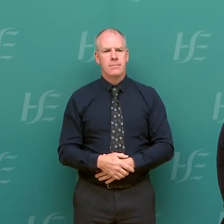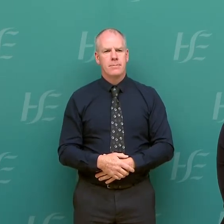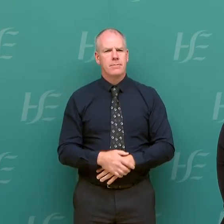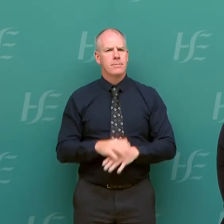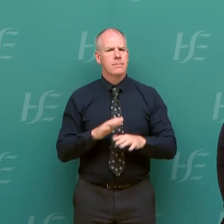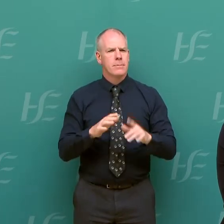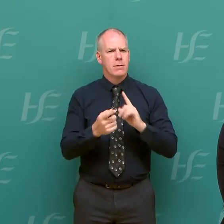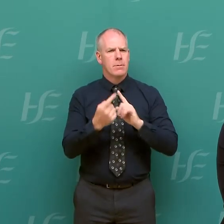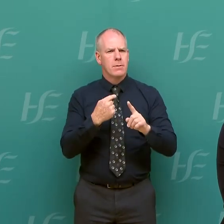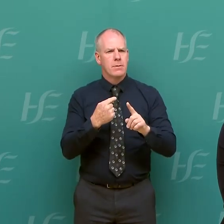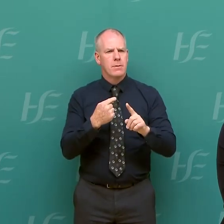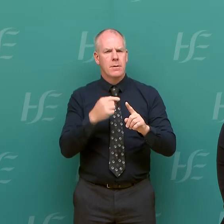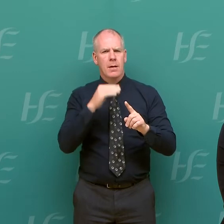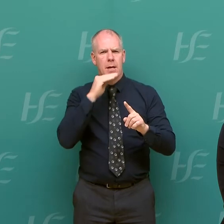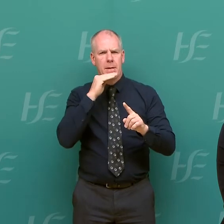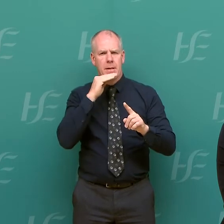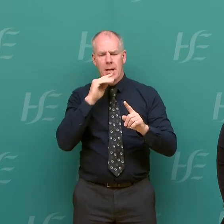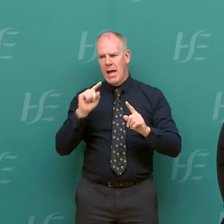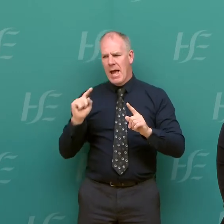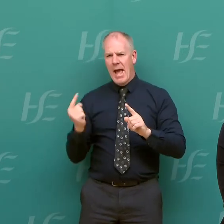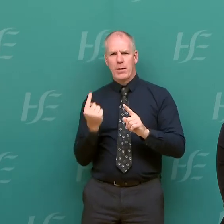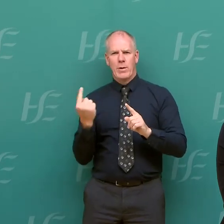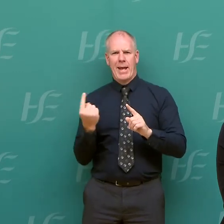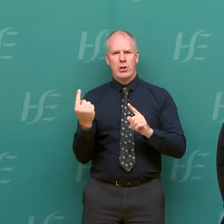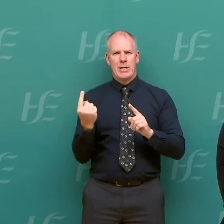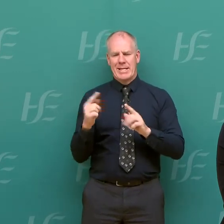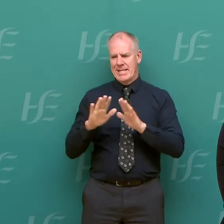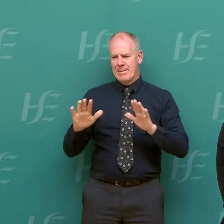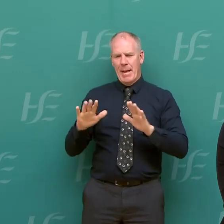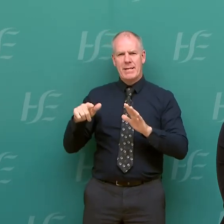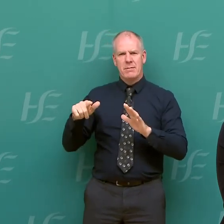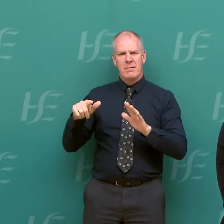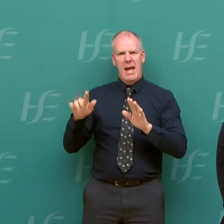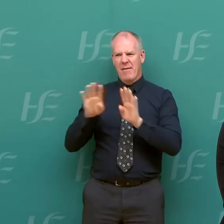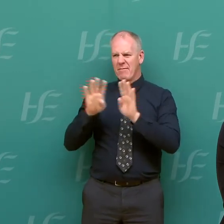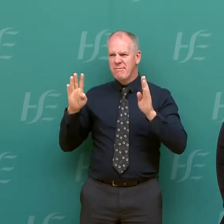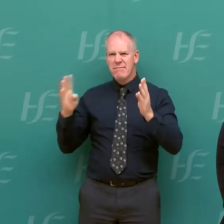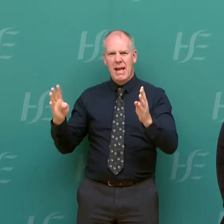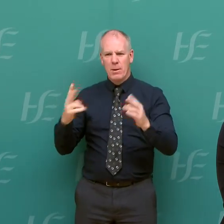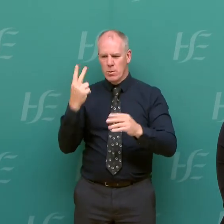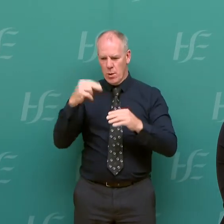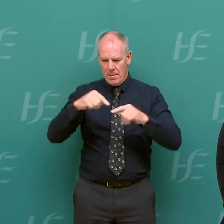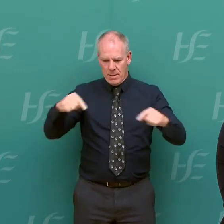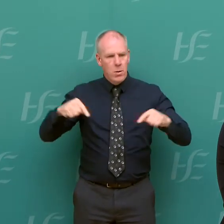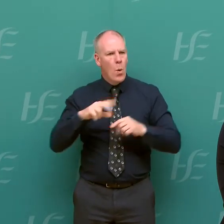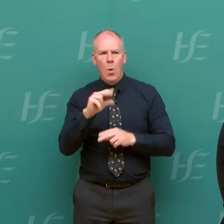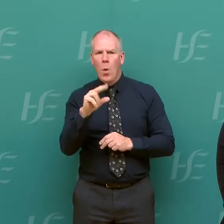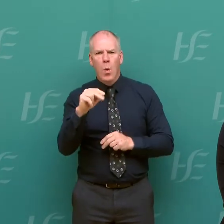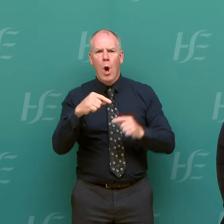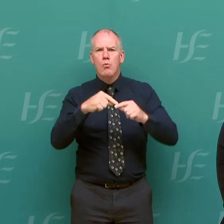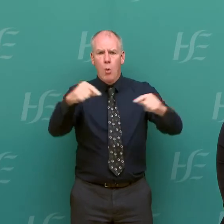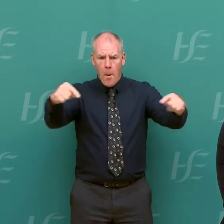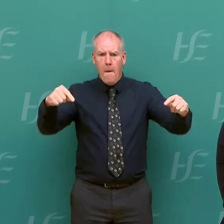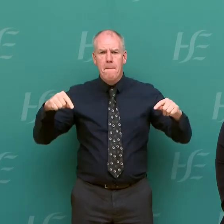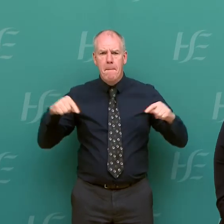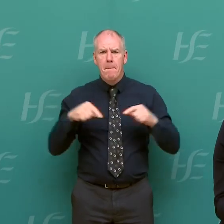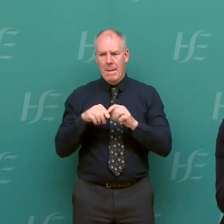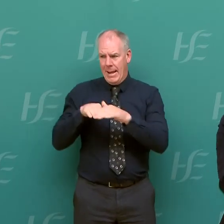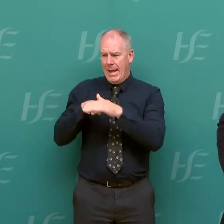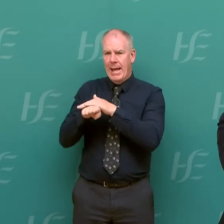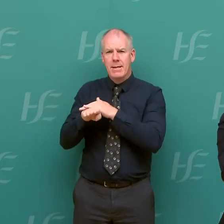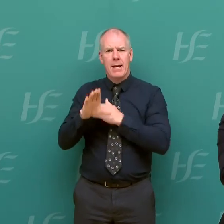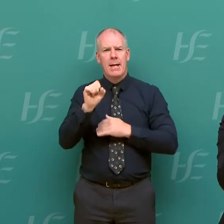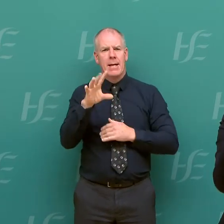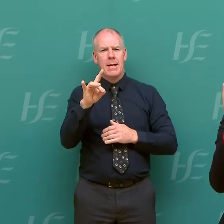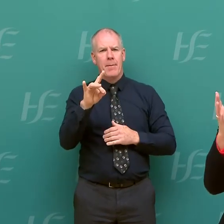Sorry. So what is an isolation space? Is that something with ticker tape around marking 2 metres? No, they're actually rooms. So if you look in Limerick ED, it's actually,